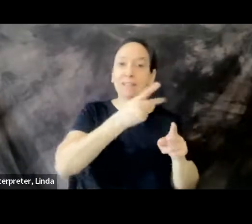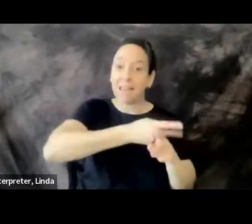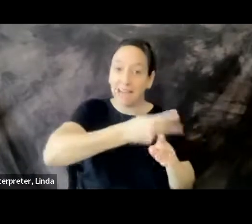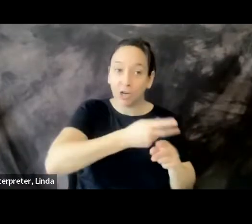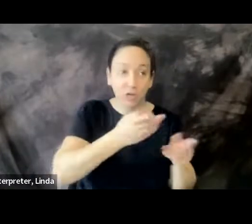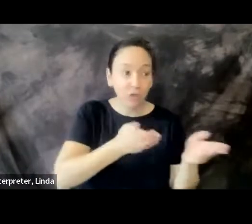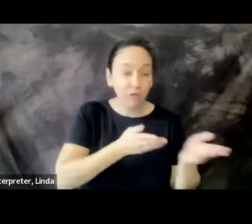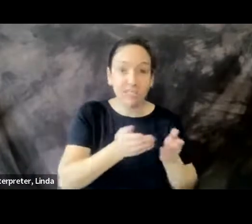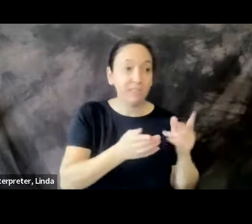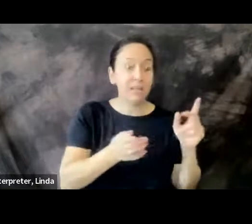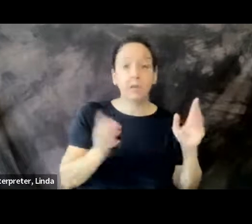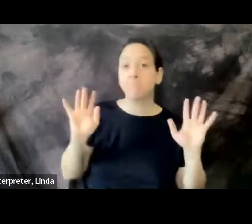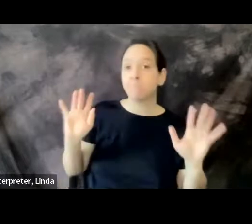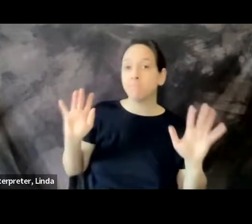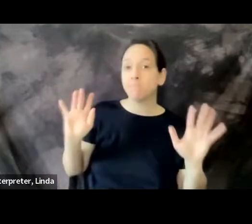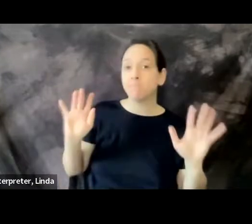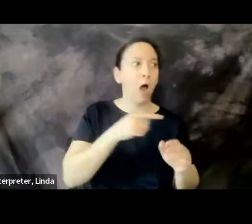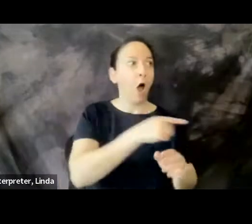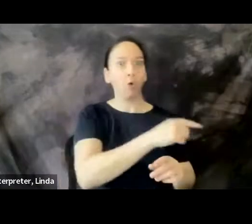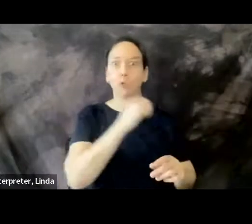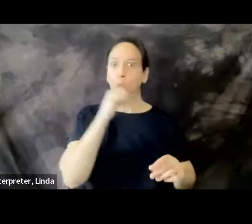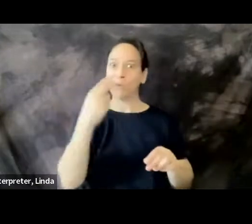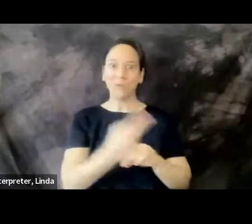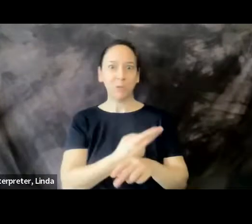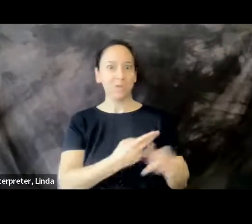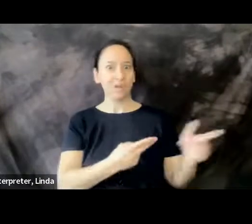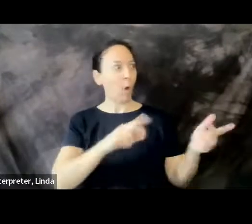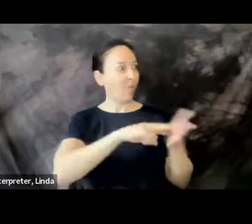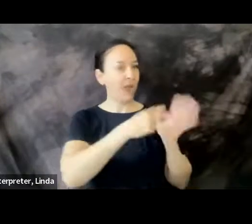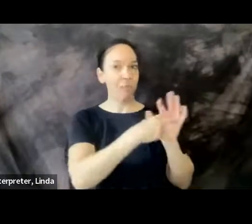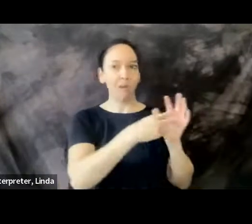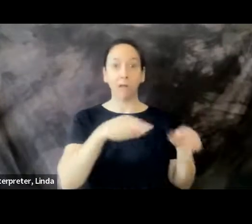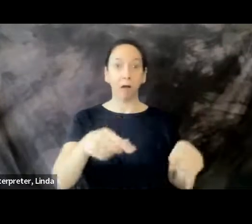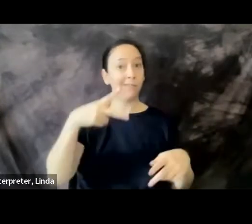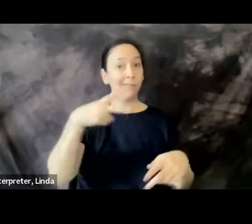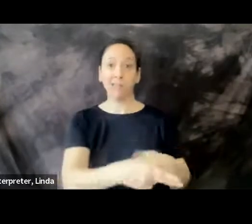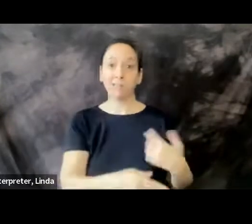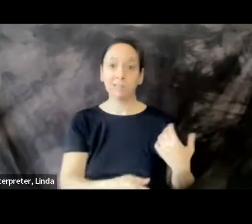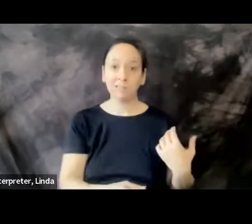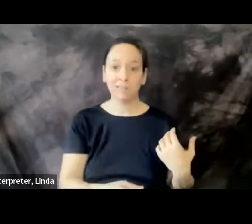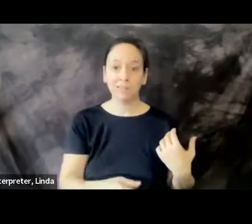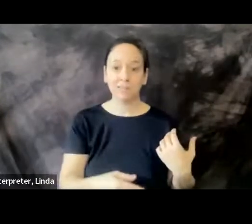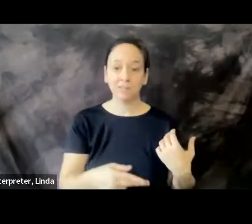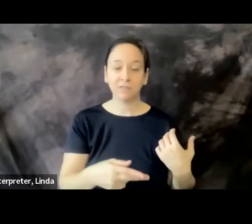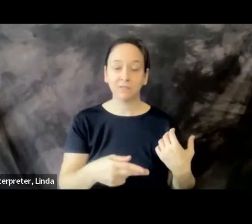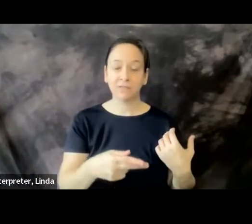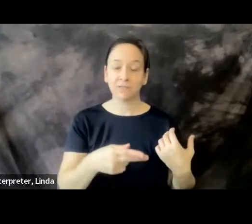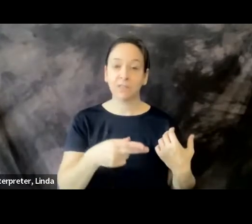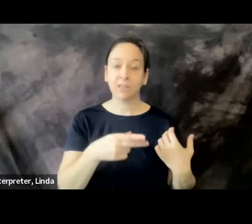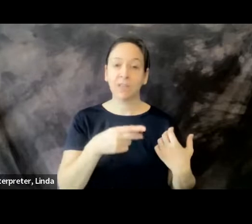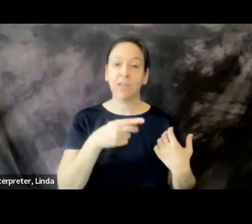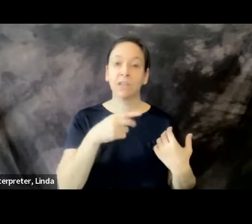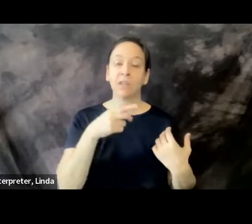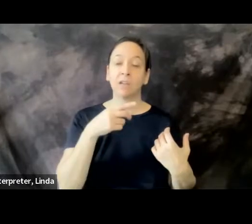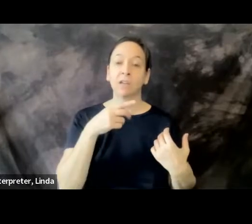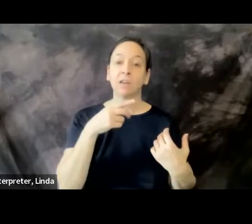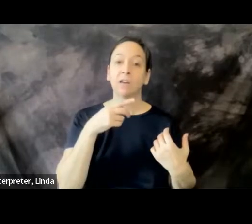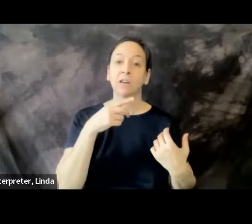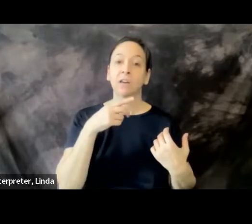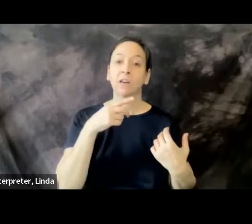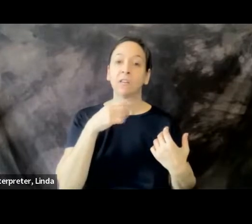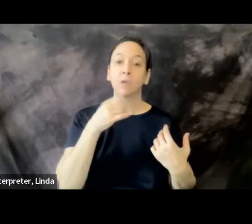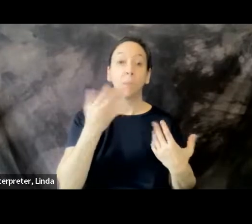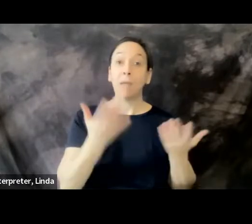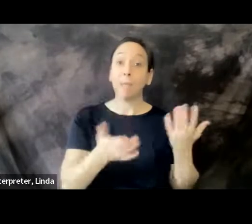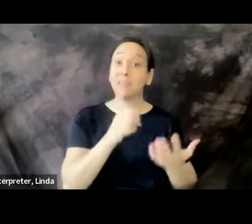the low utilization rates as a basis to cut the program. Many of which are underutilized